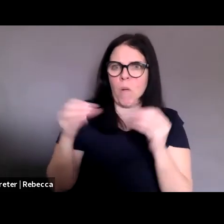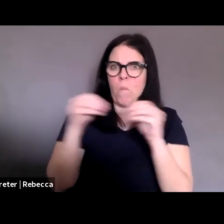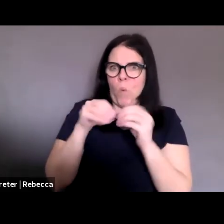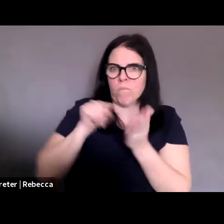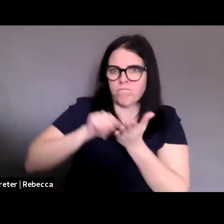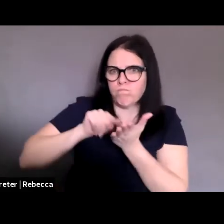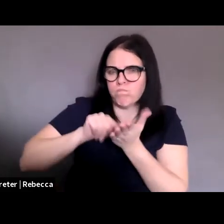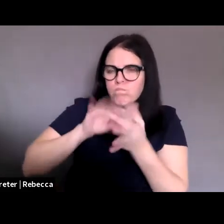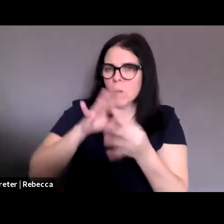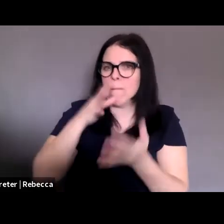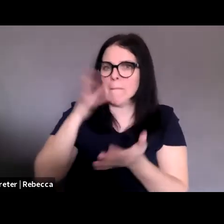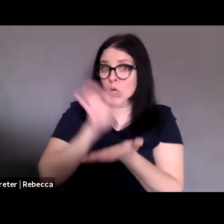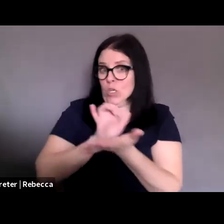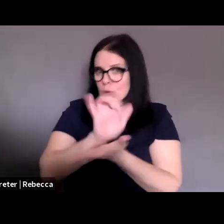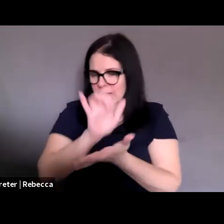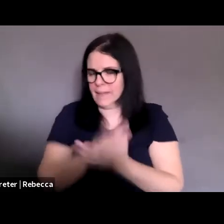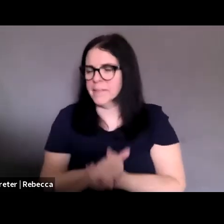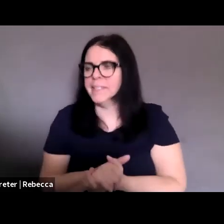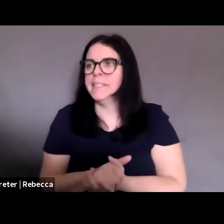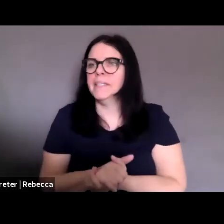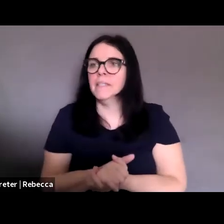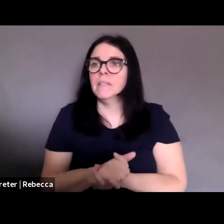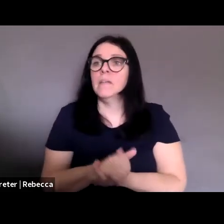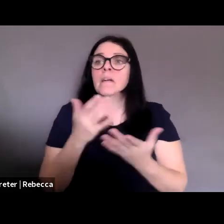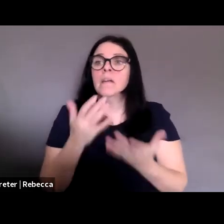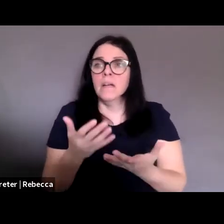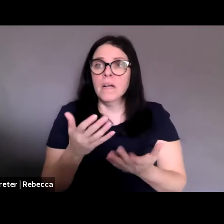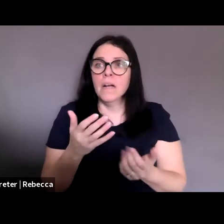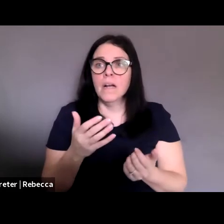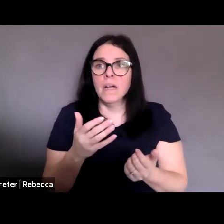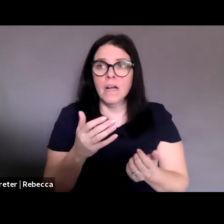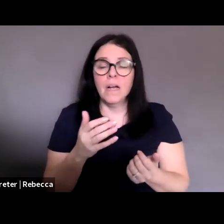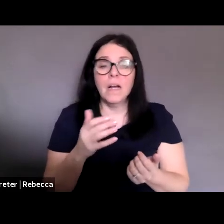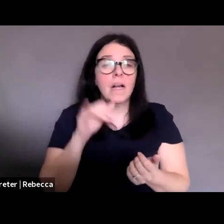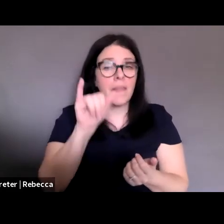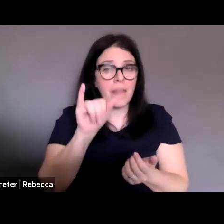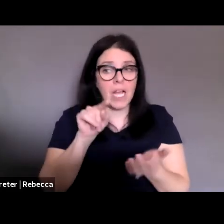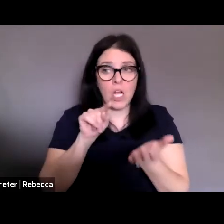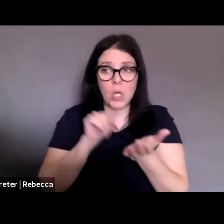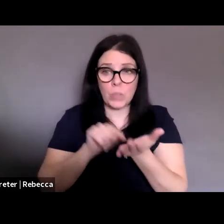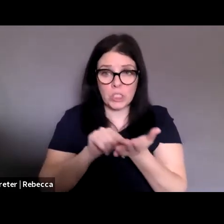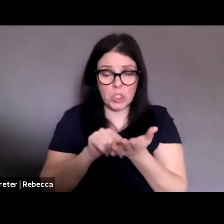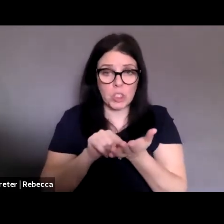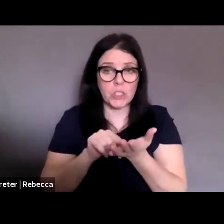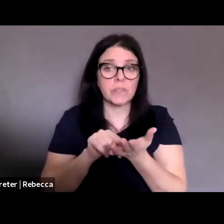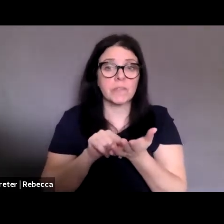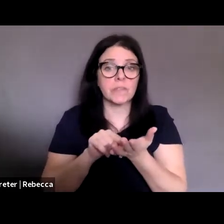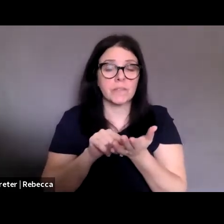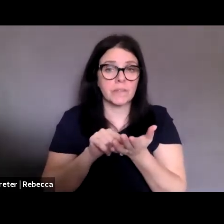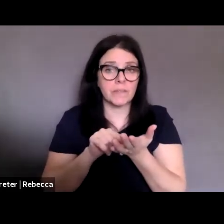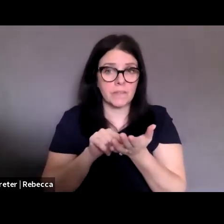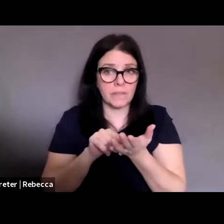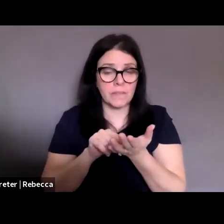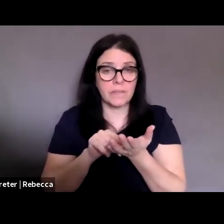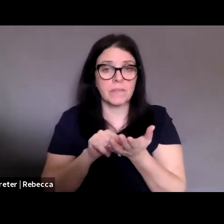alienation. And the fact that this research was conducted in partnership with child